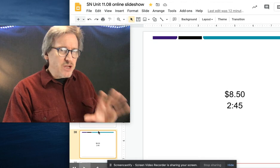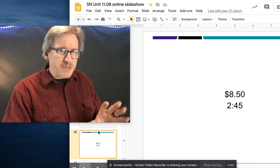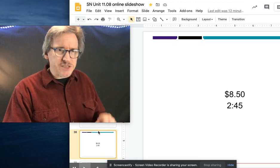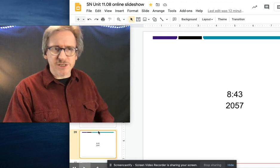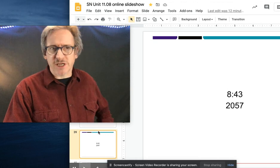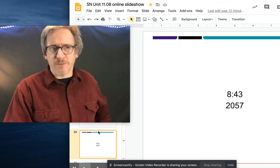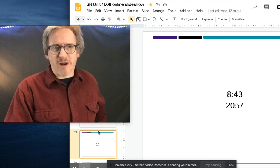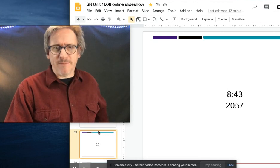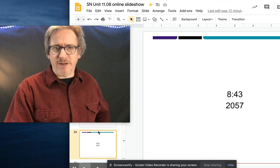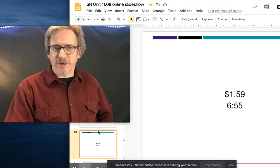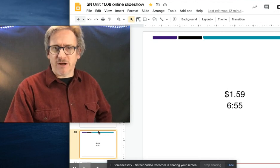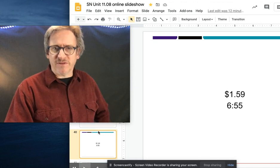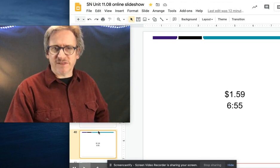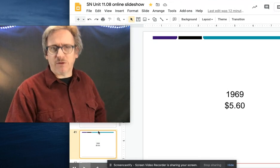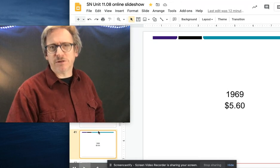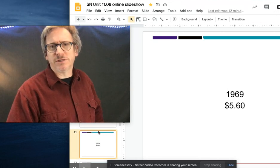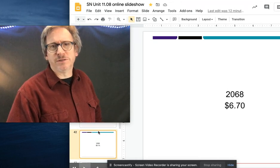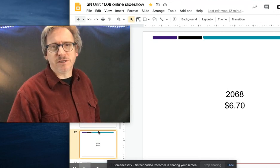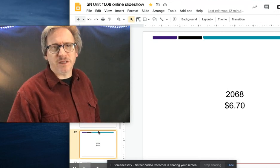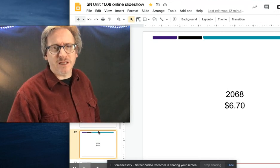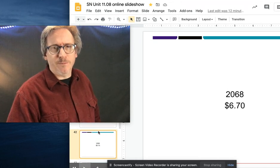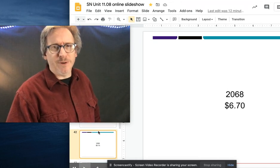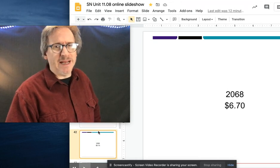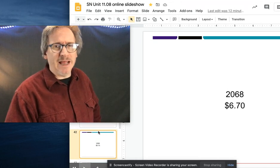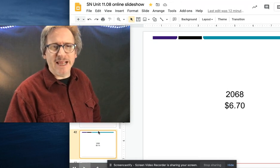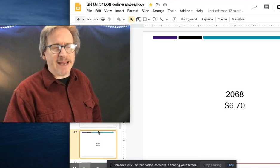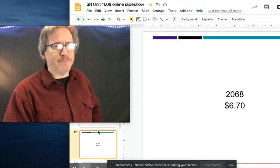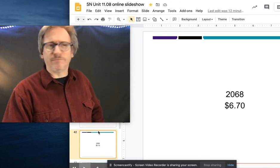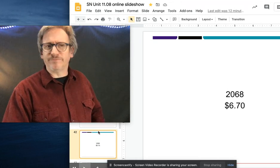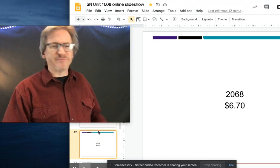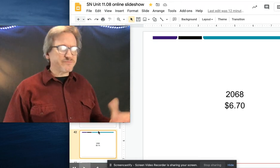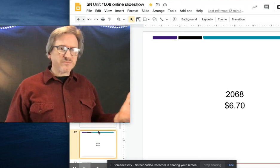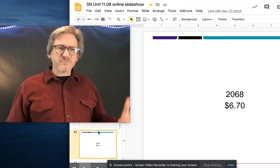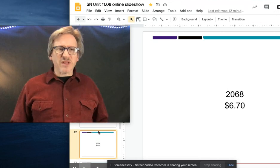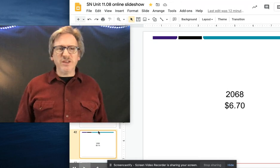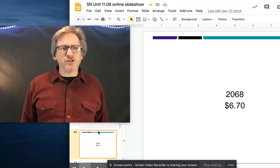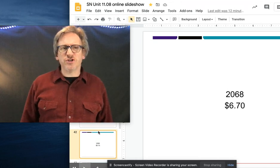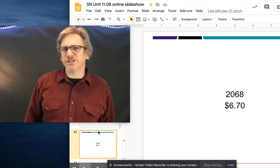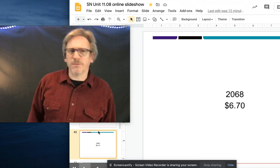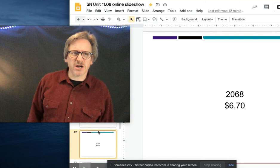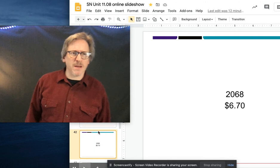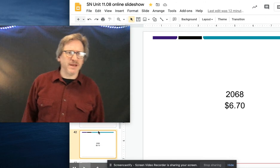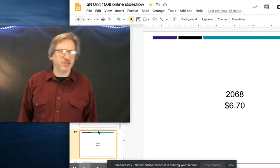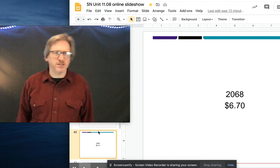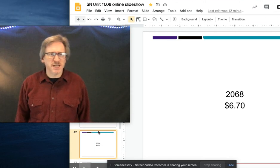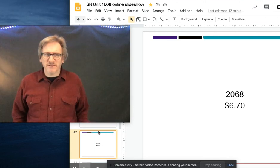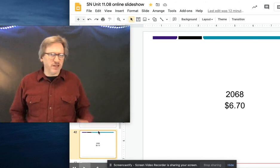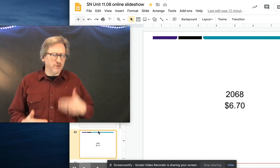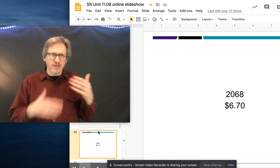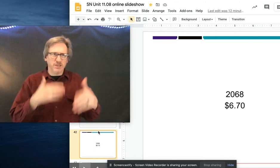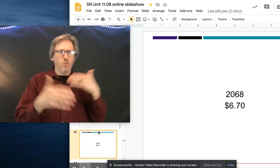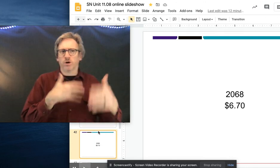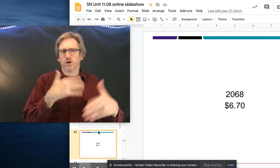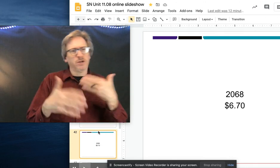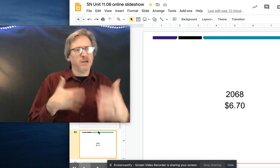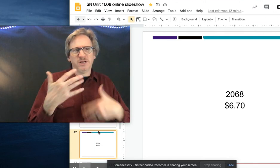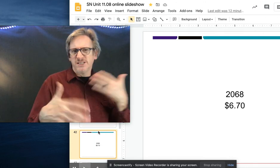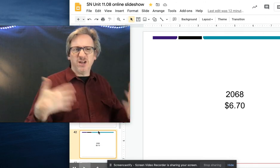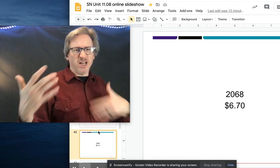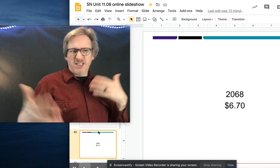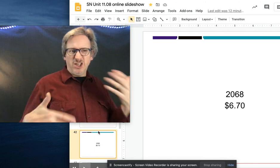you have any questions, come grab me during office hours. But again, these are just number combinations that you need to